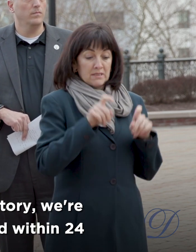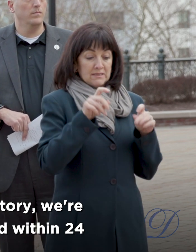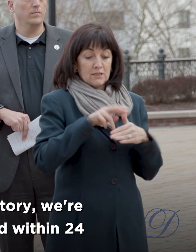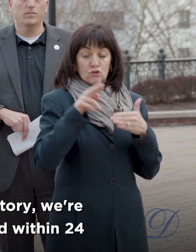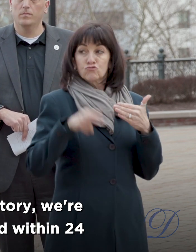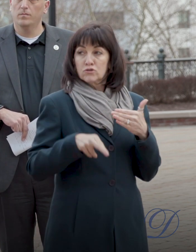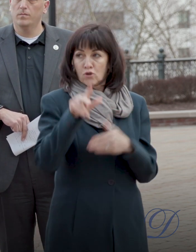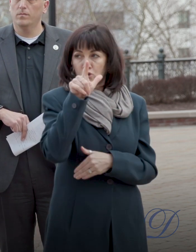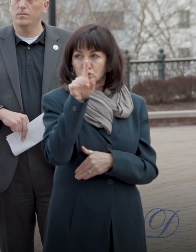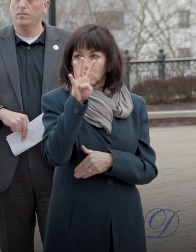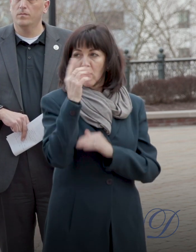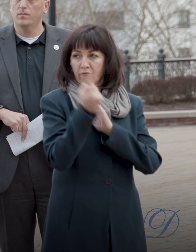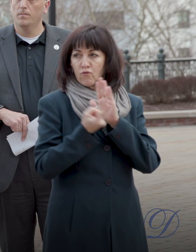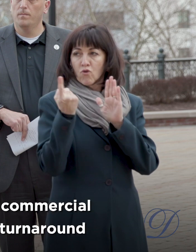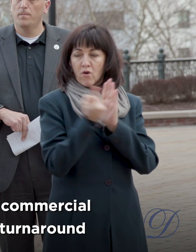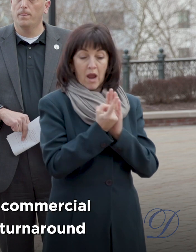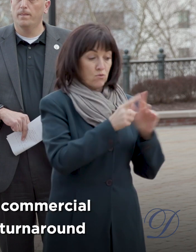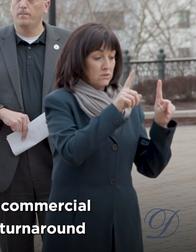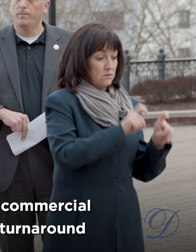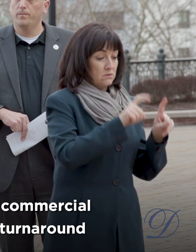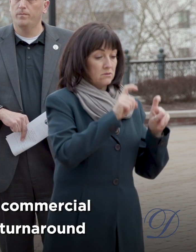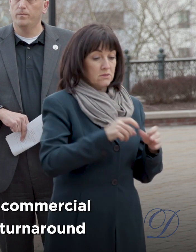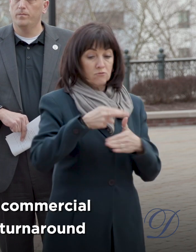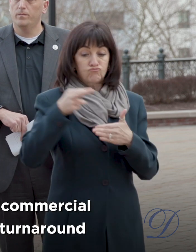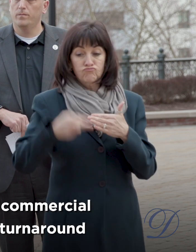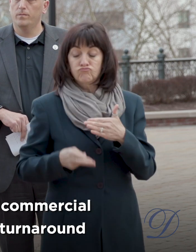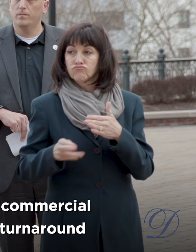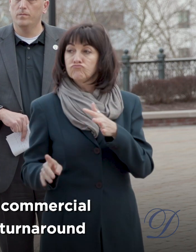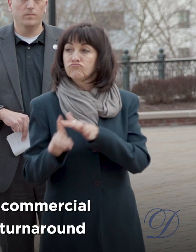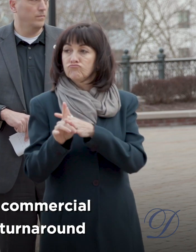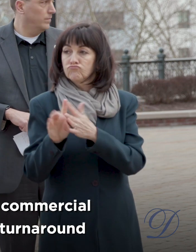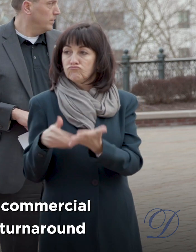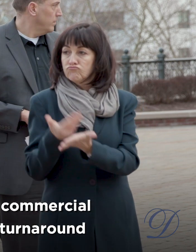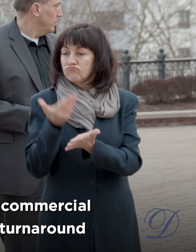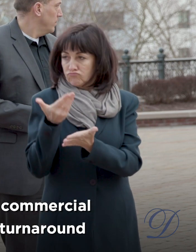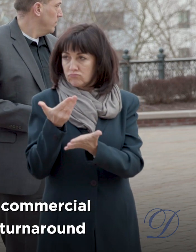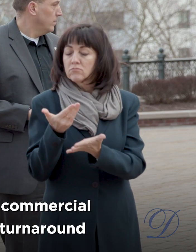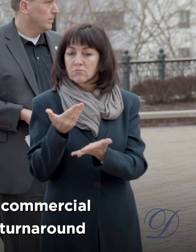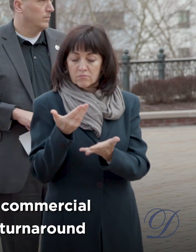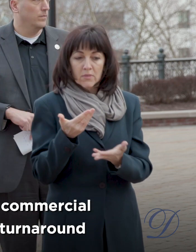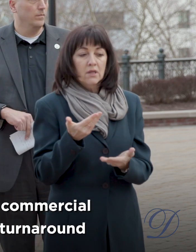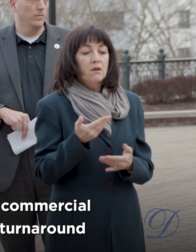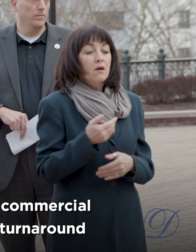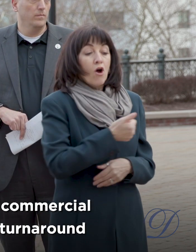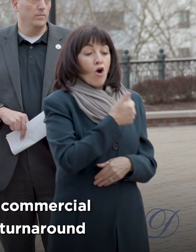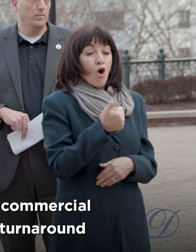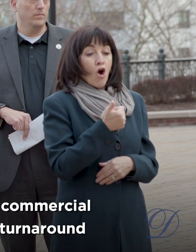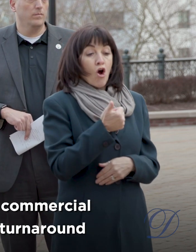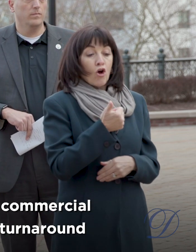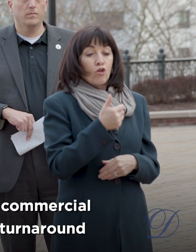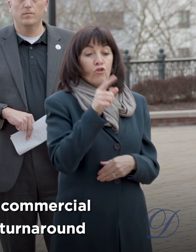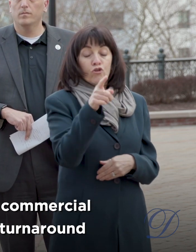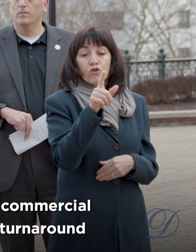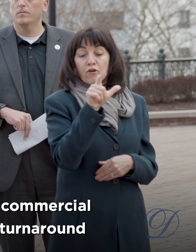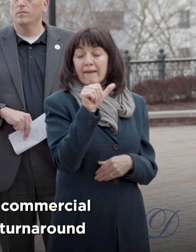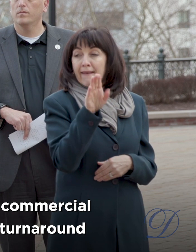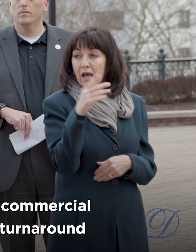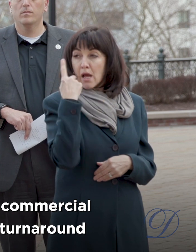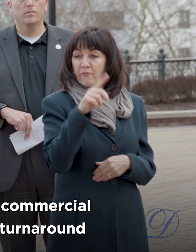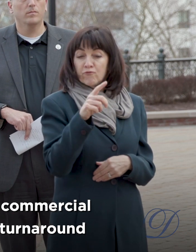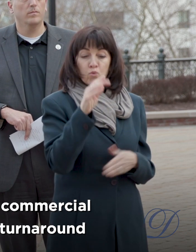within 24 hours. When test results are going to commercial labs for less urgent